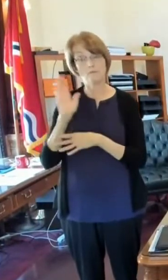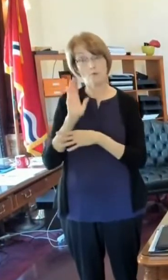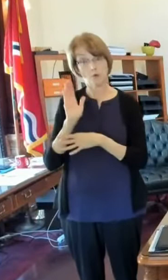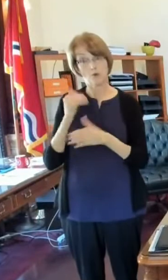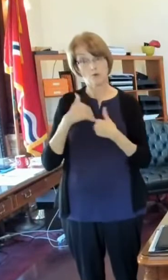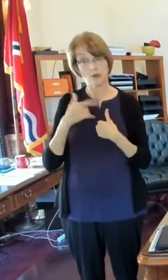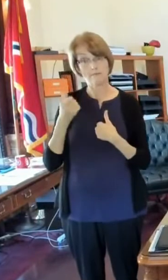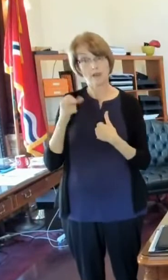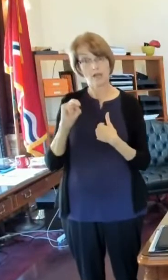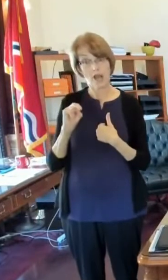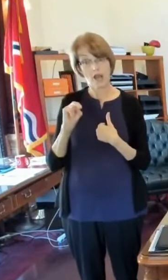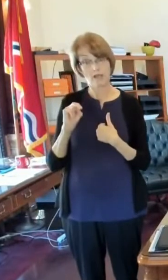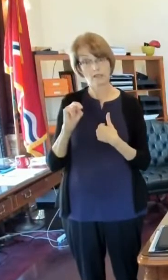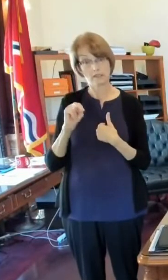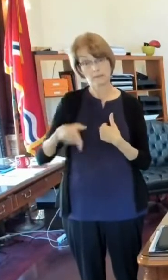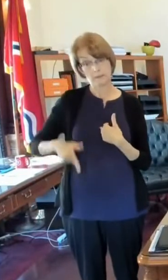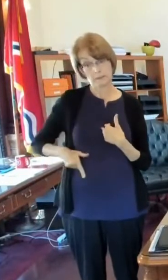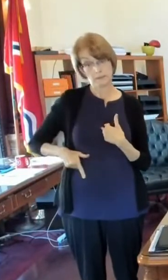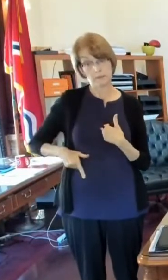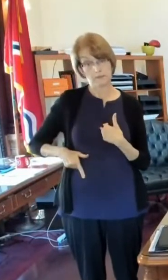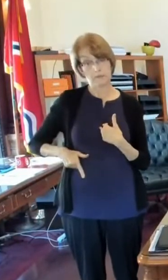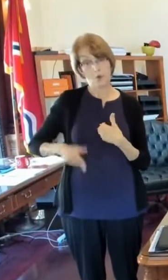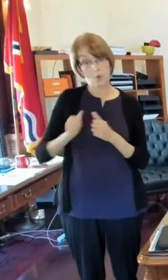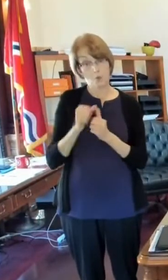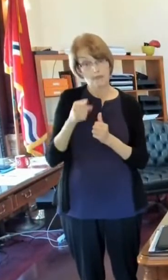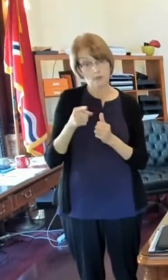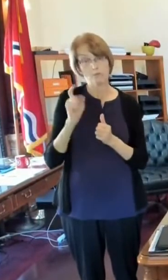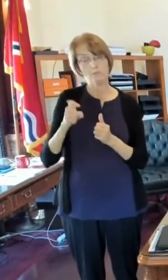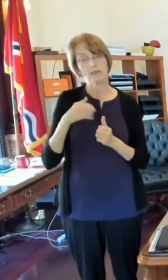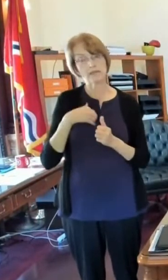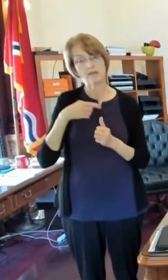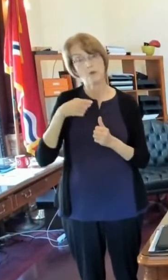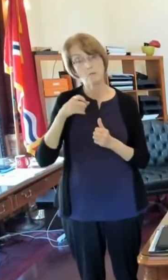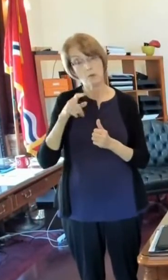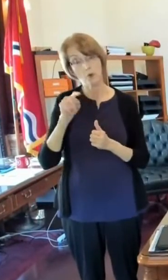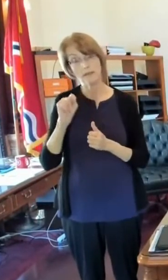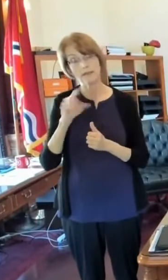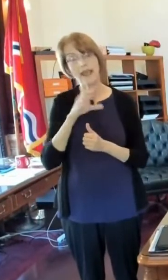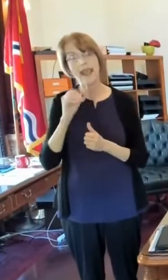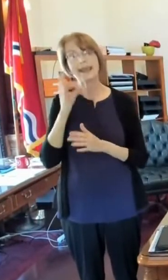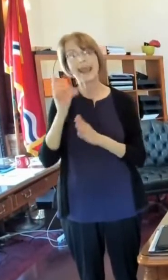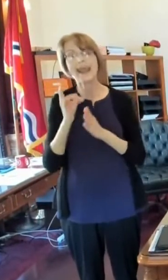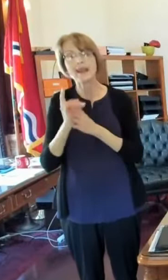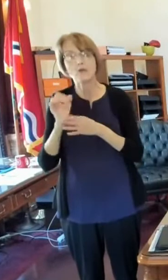gun in the state had to have a permit and had to have 8 hours of training.